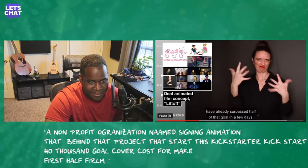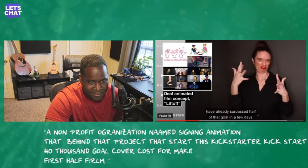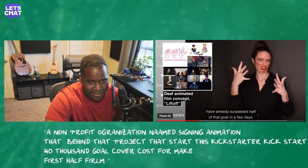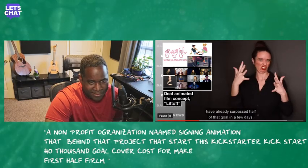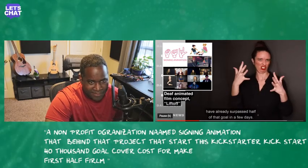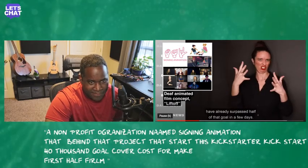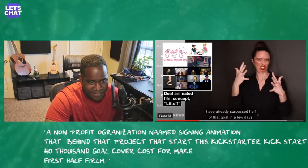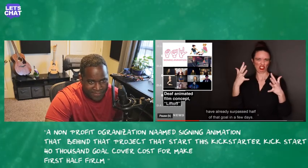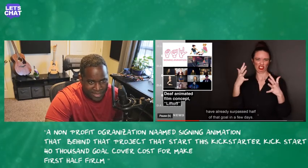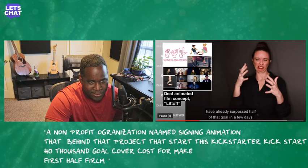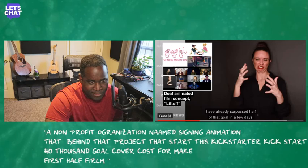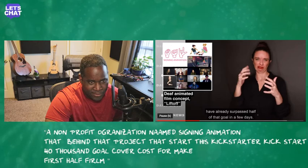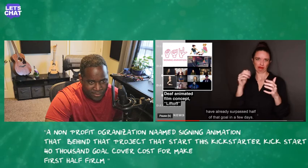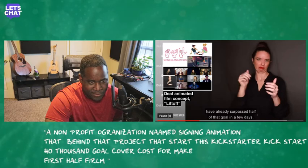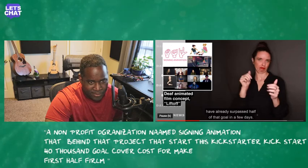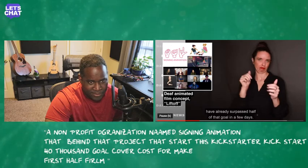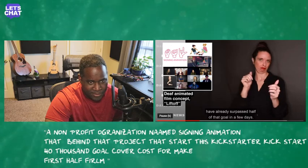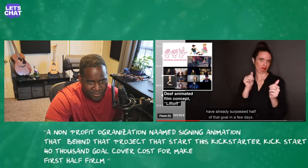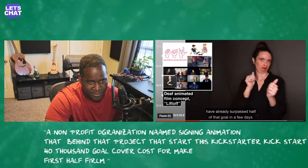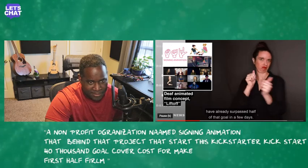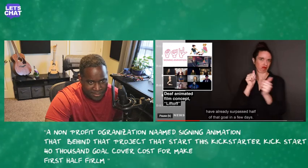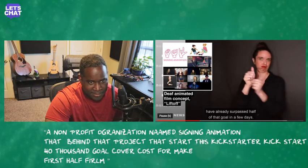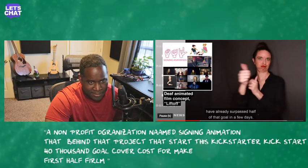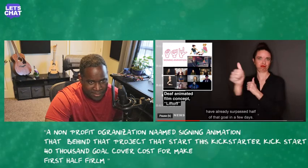That finished.